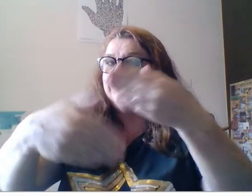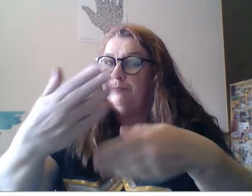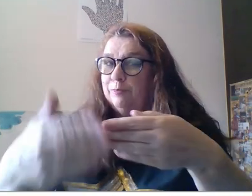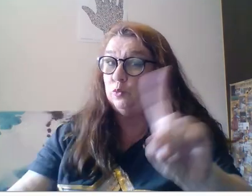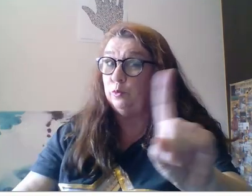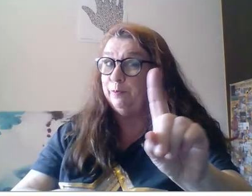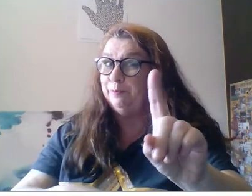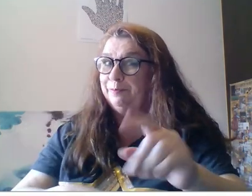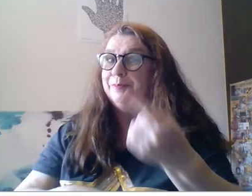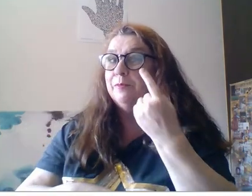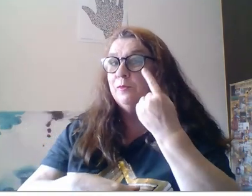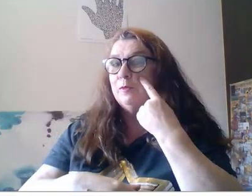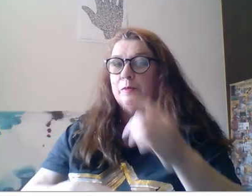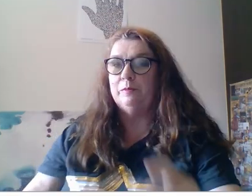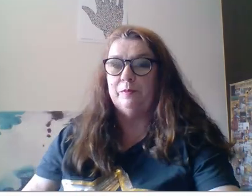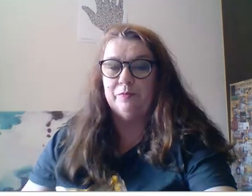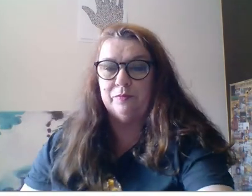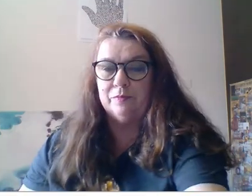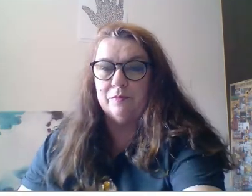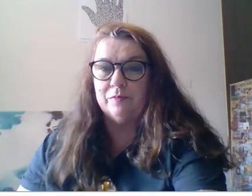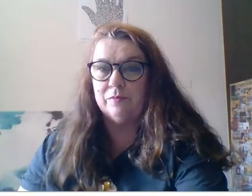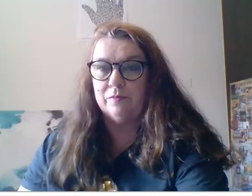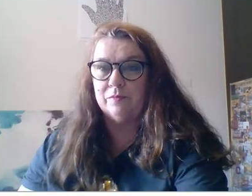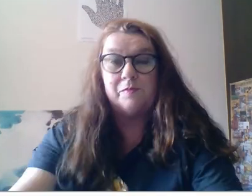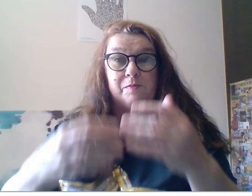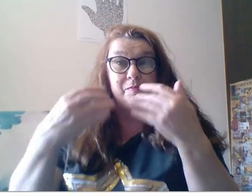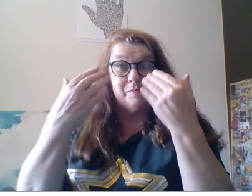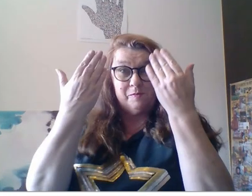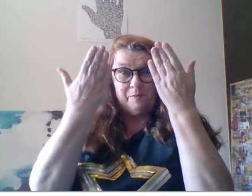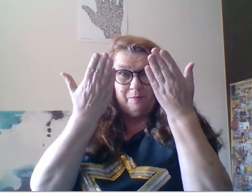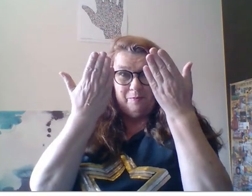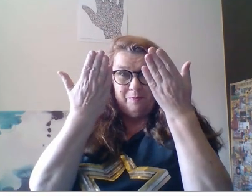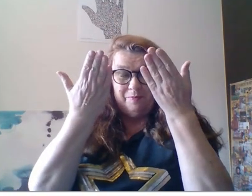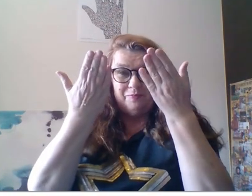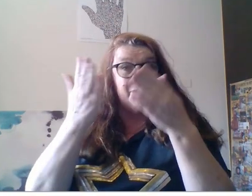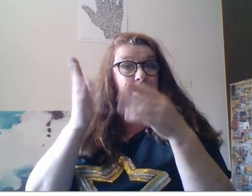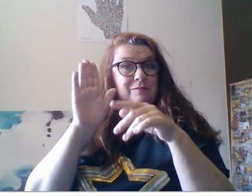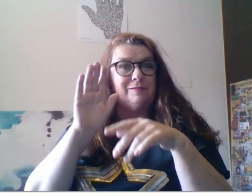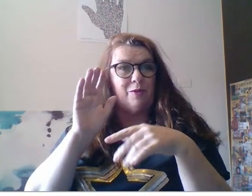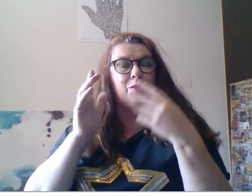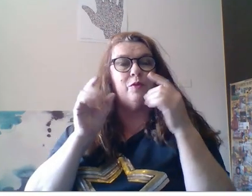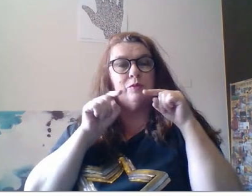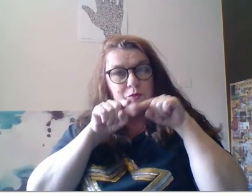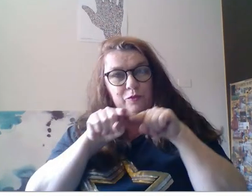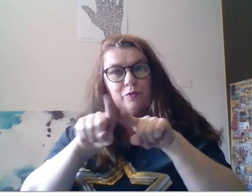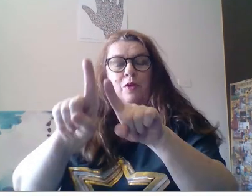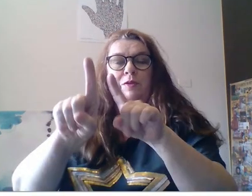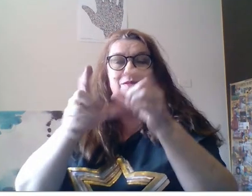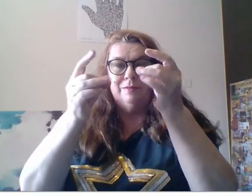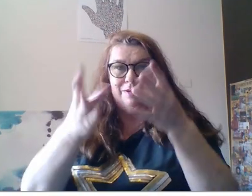and what's the process what do we do let's have a look so there's our example